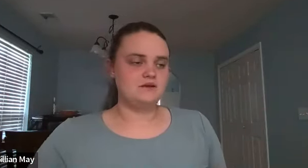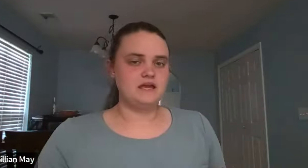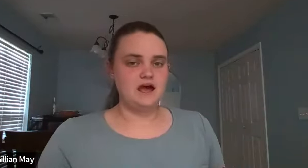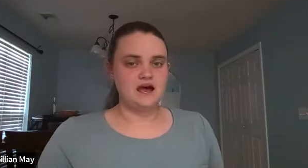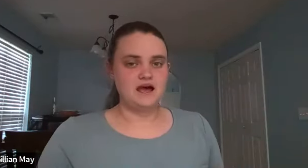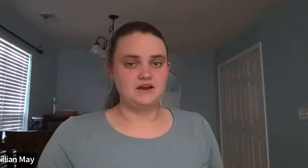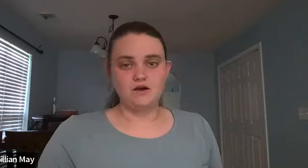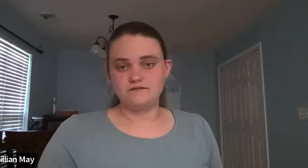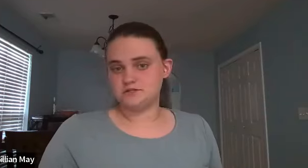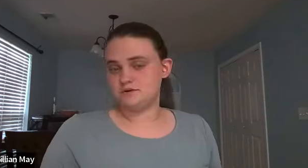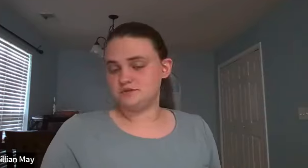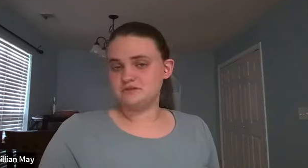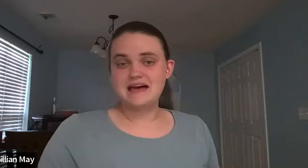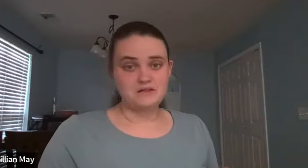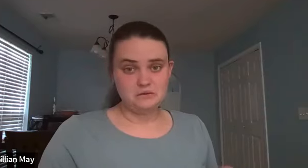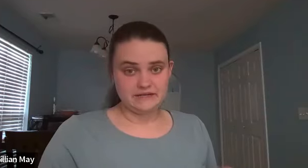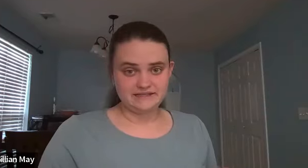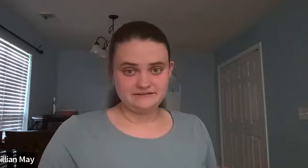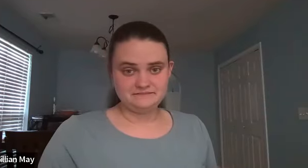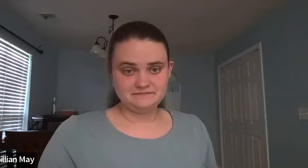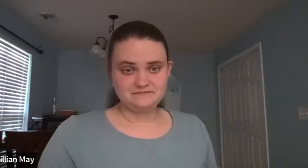we had our first one, which was Halloween.